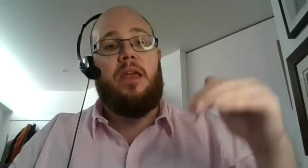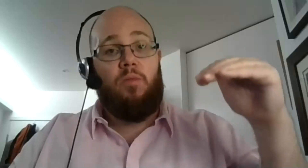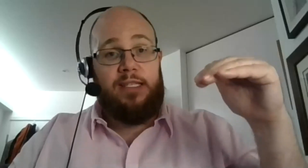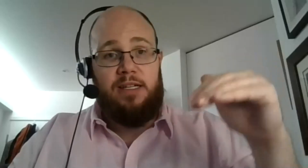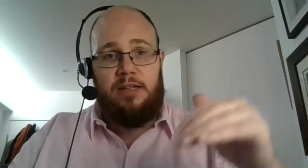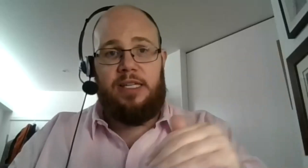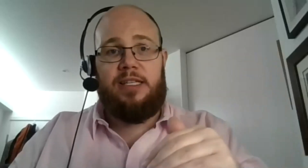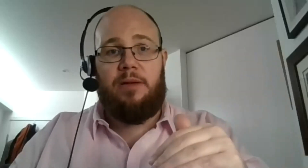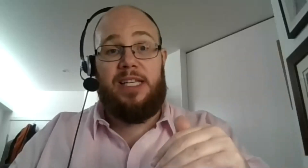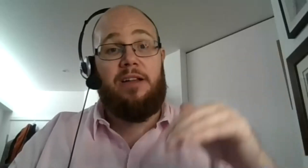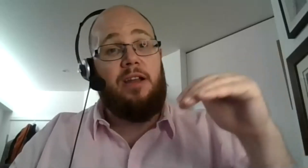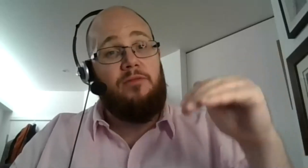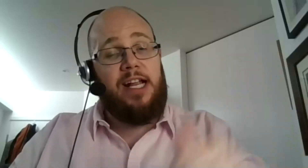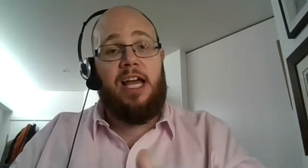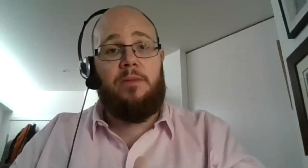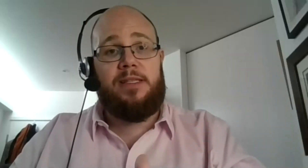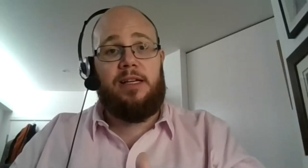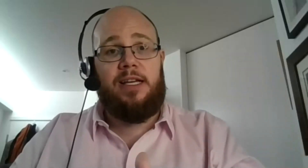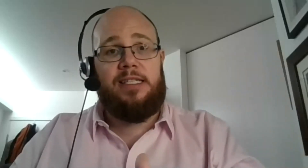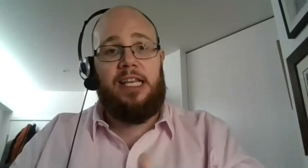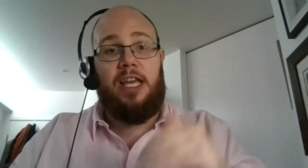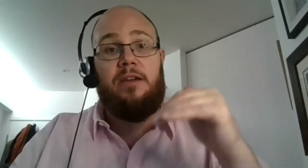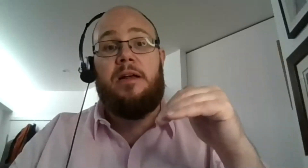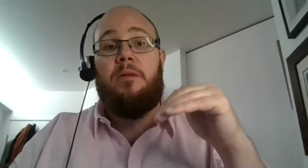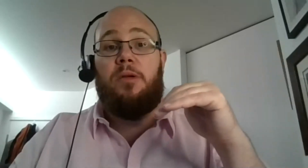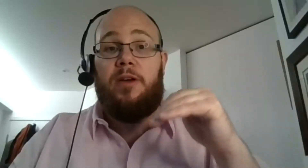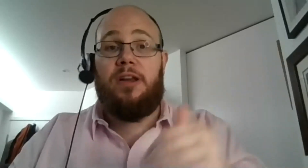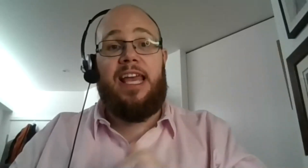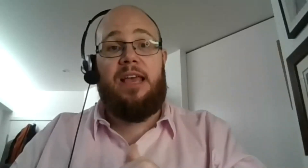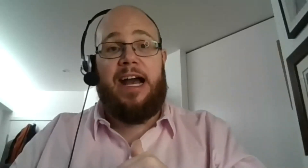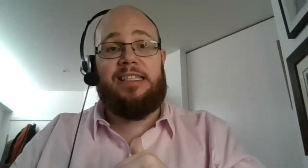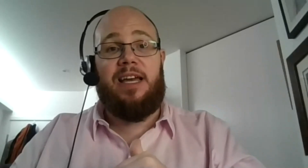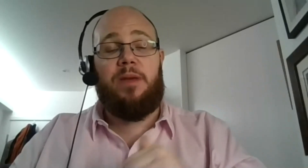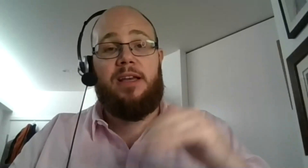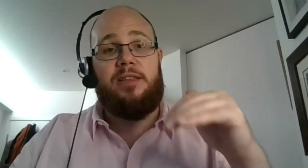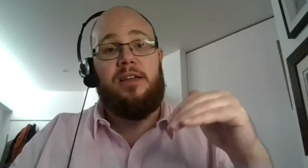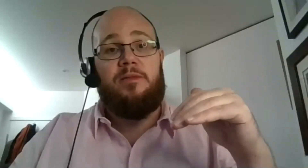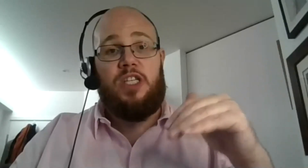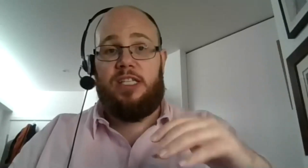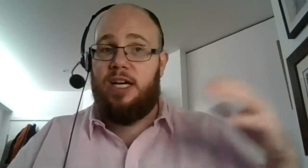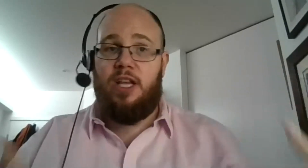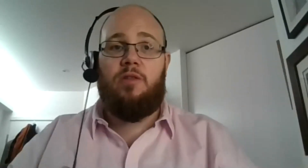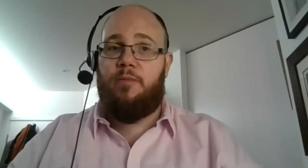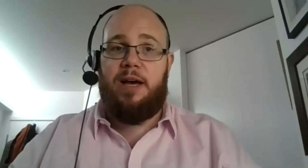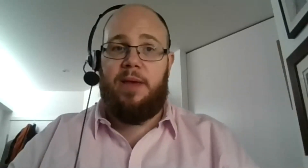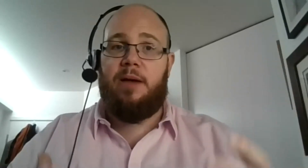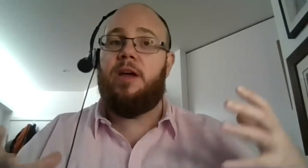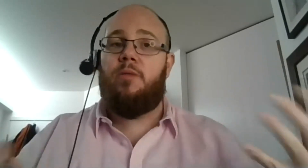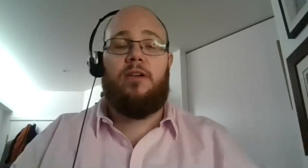We're starting to come down, and I really hope it's going to continue, but we've got to keep at it, because to turn the whole of Birmingham, we've got to